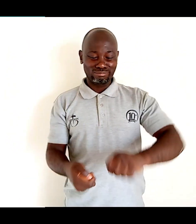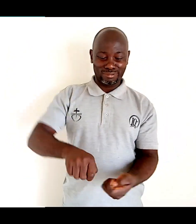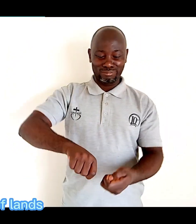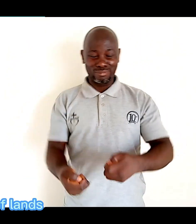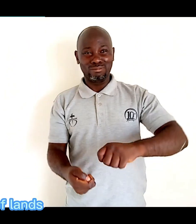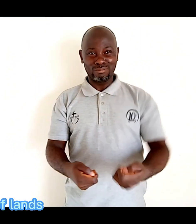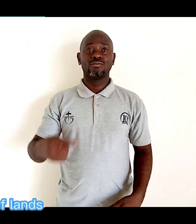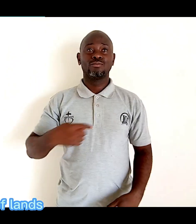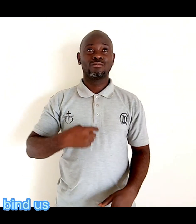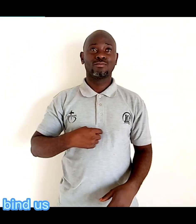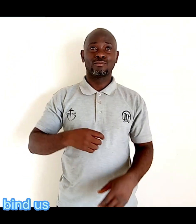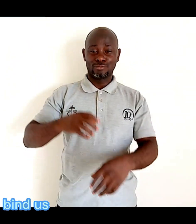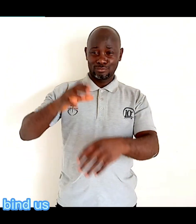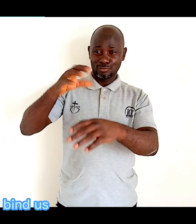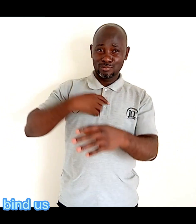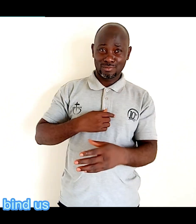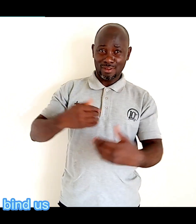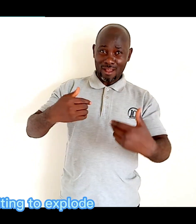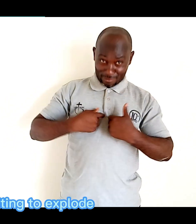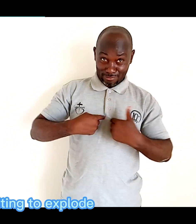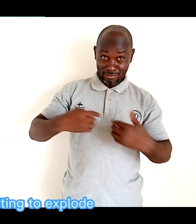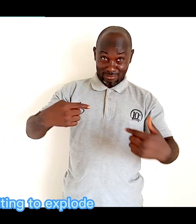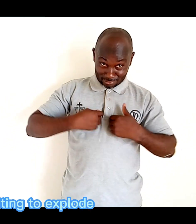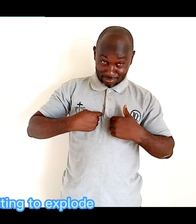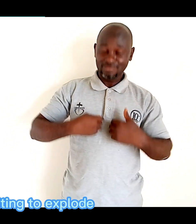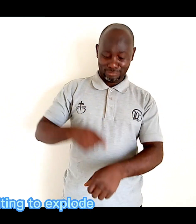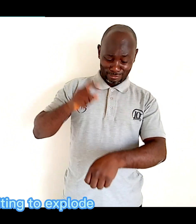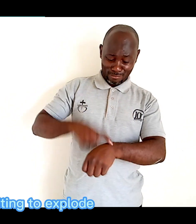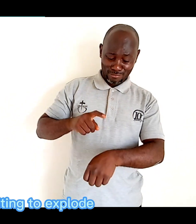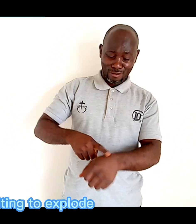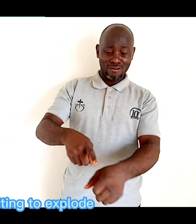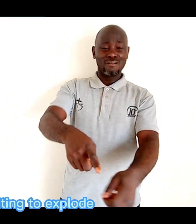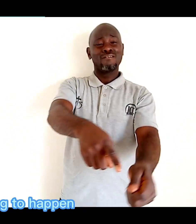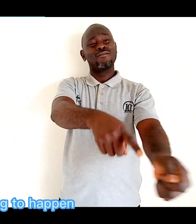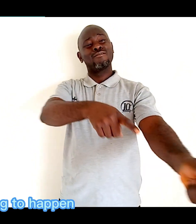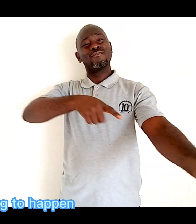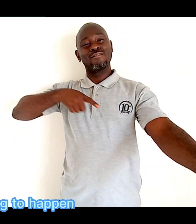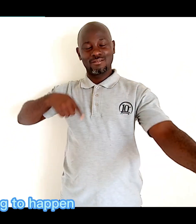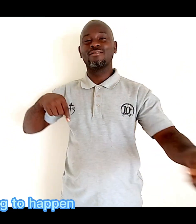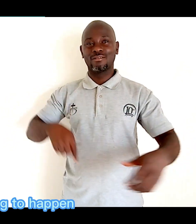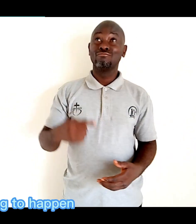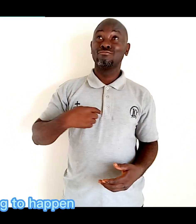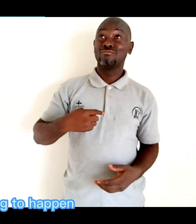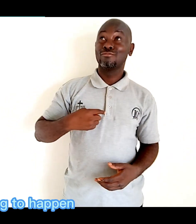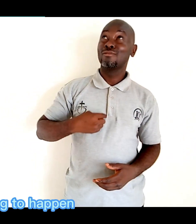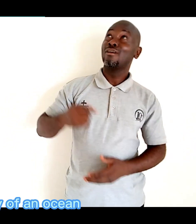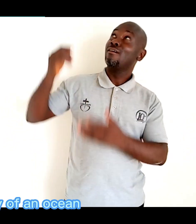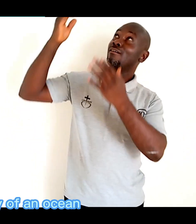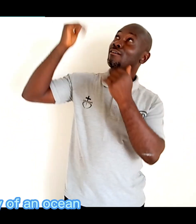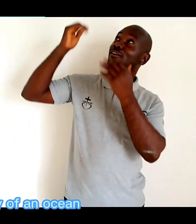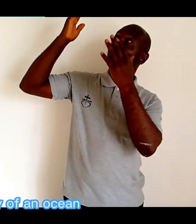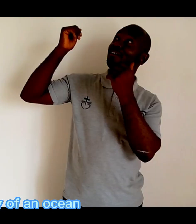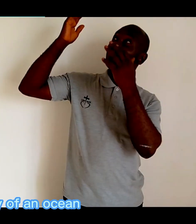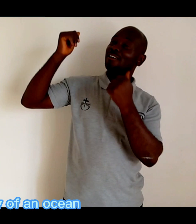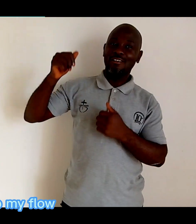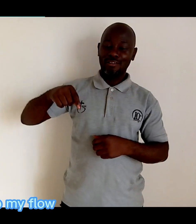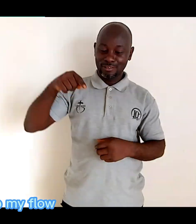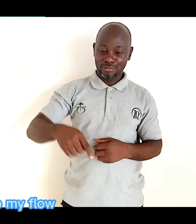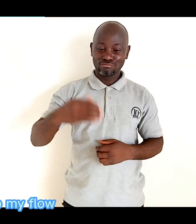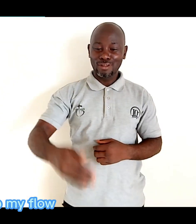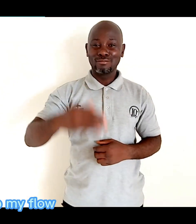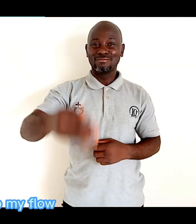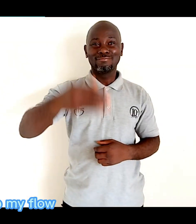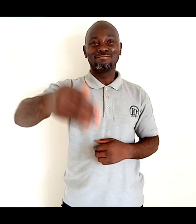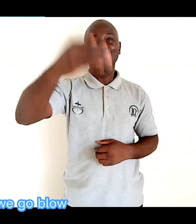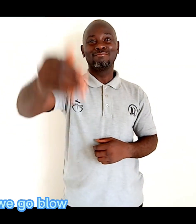divinity, from a tribe of lions, no chain can bind us. I'm a time bomb waiting to explode. I'm history waiting to happen. I'm like the current of an ocean. You can't